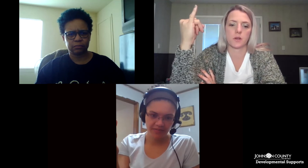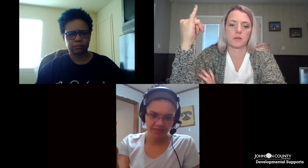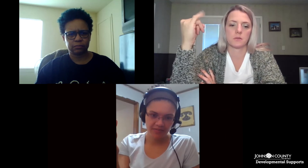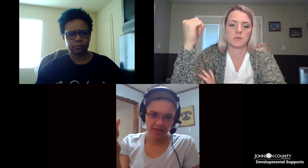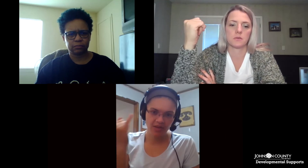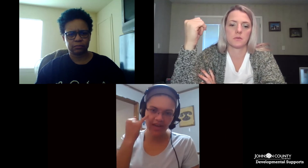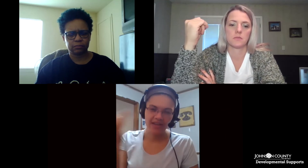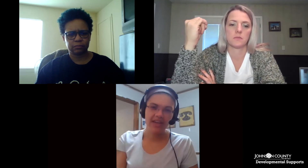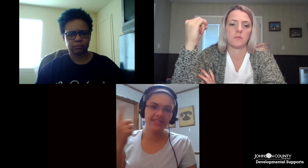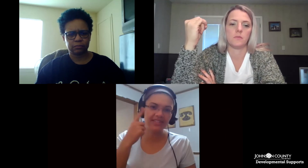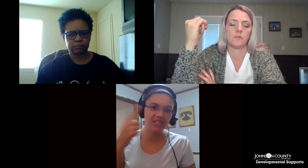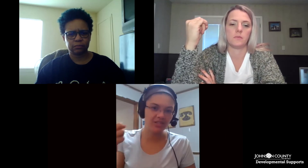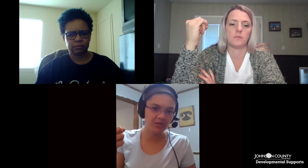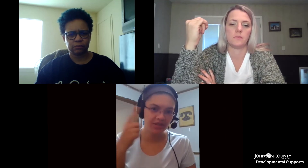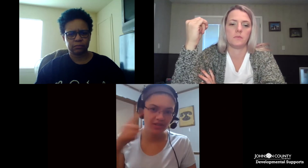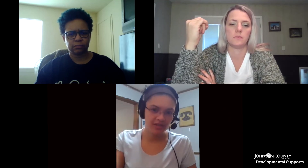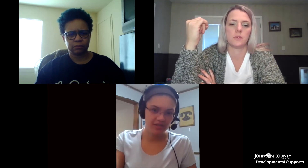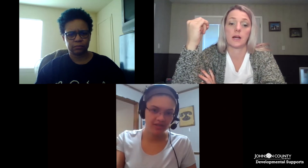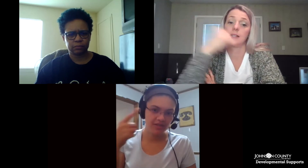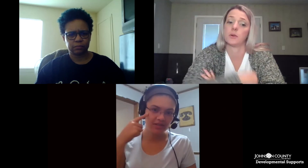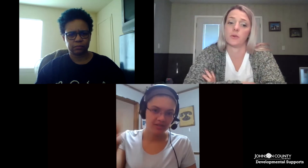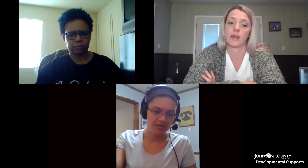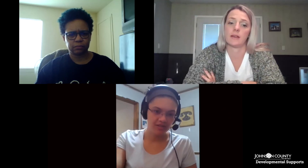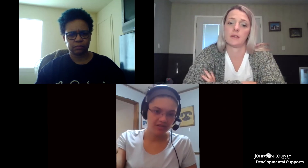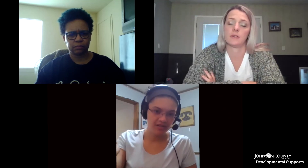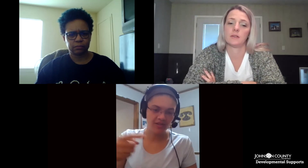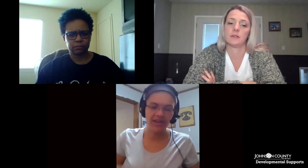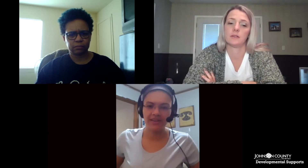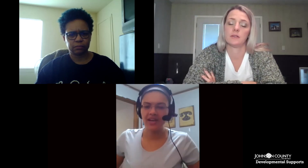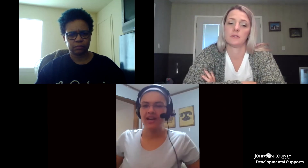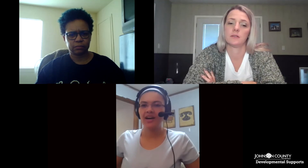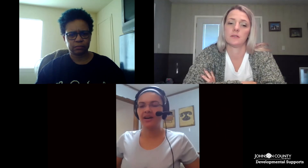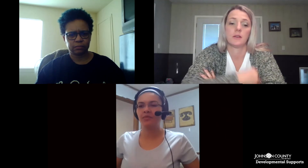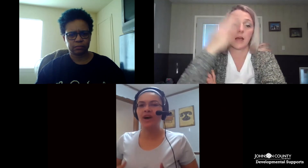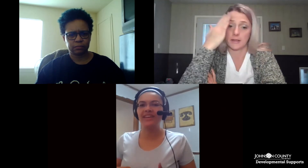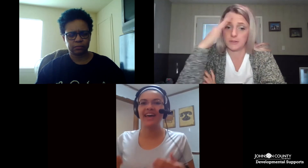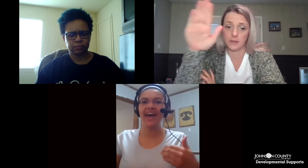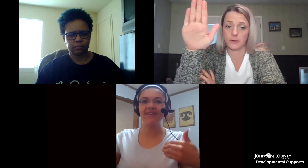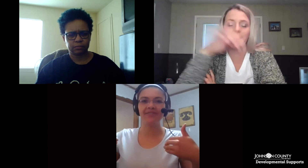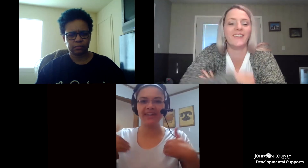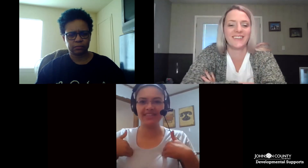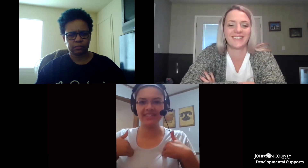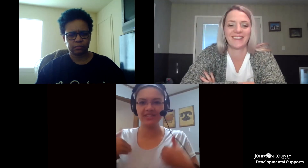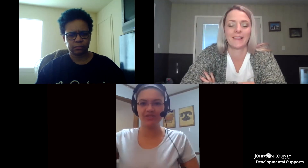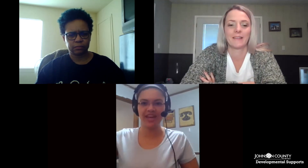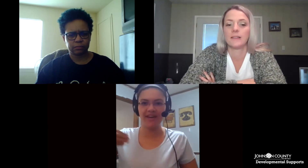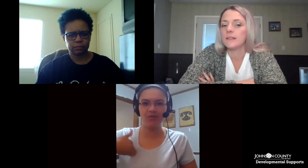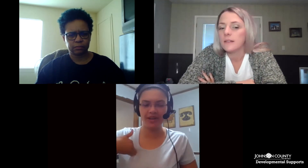well. Okay. And this is clue. I don't know that. Okay. Is have like this or is have one